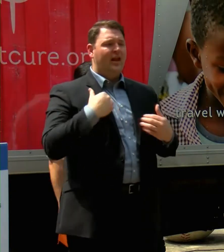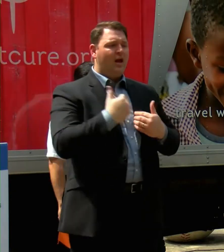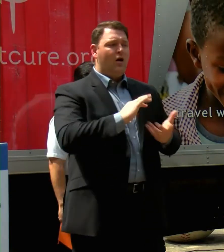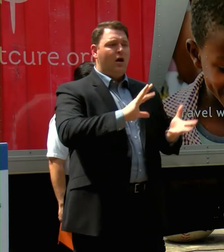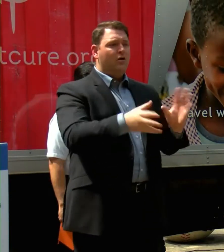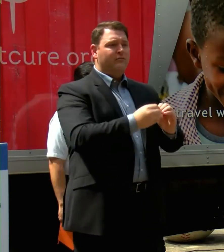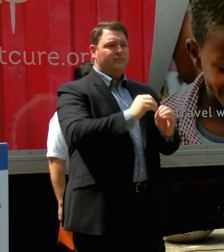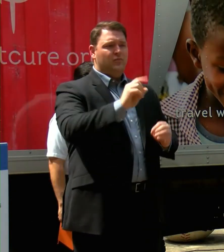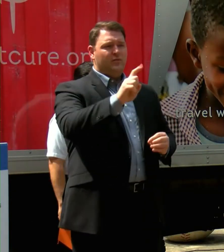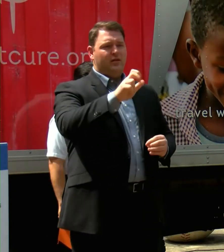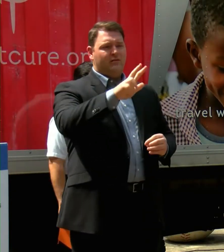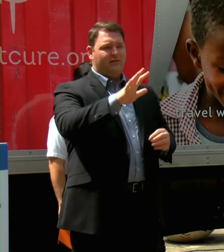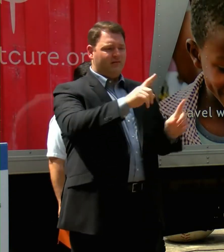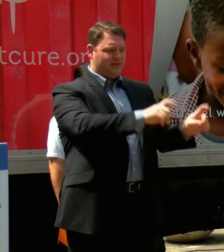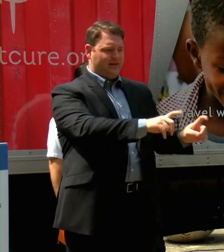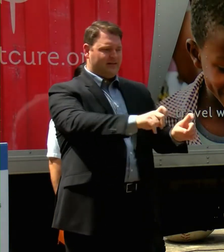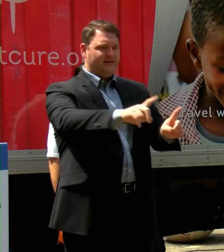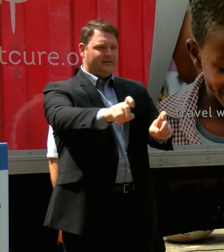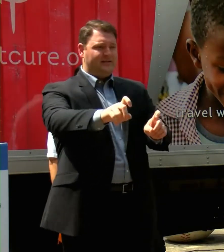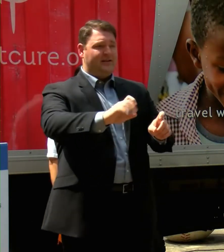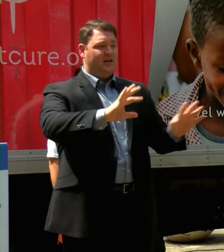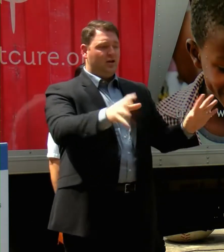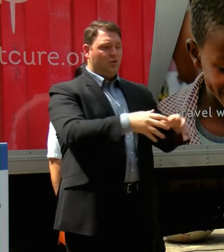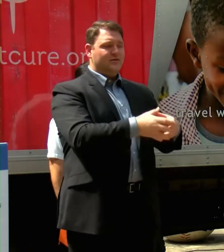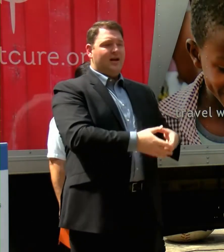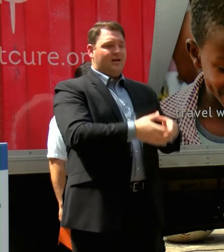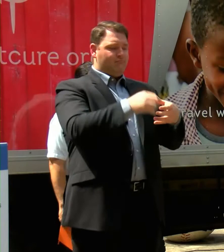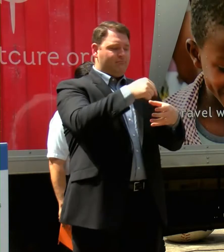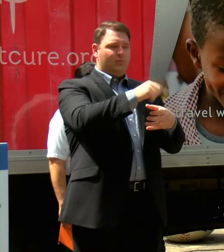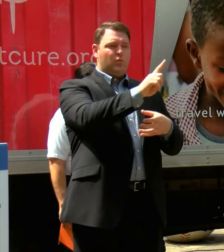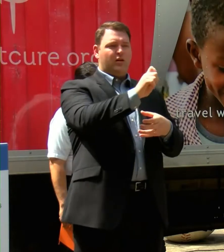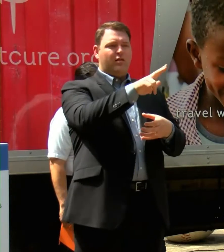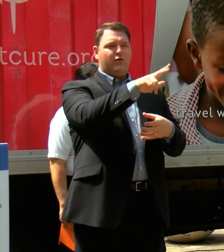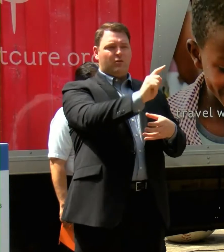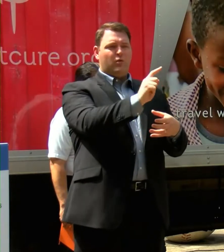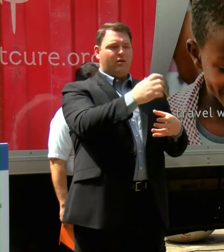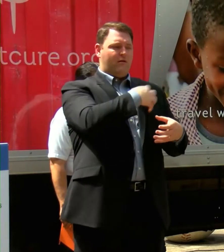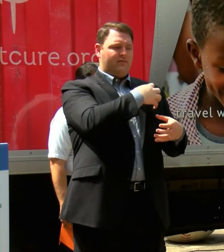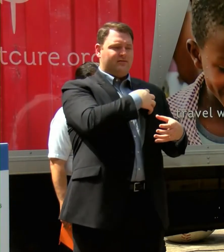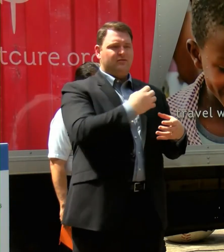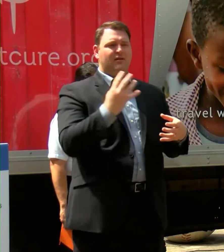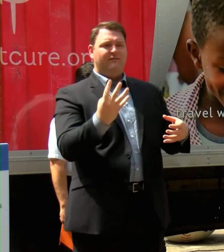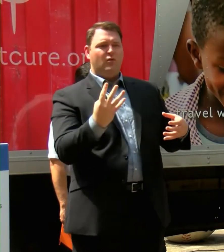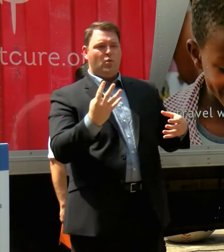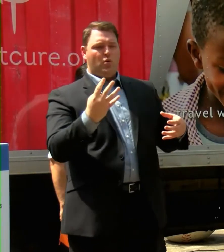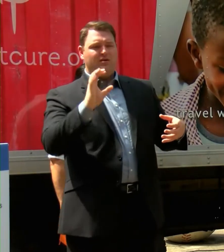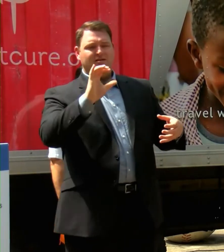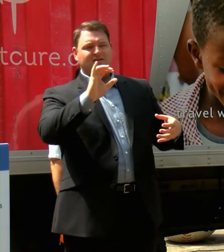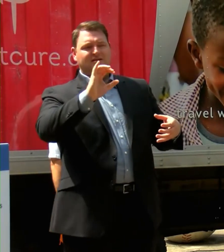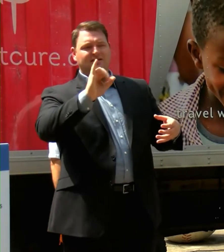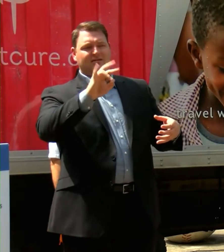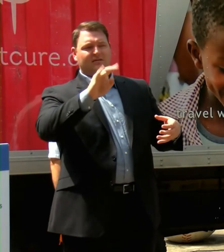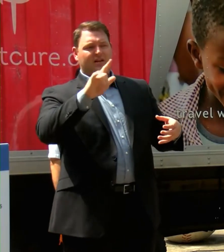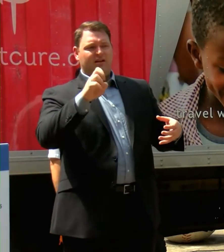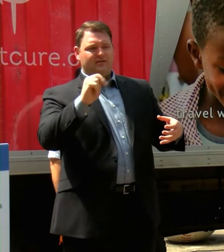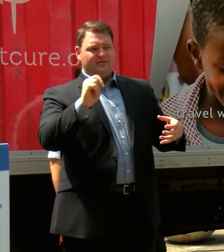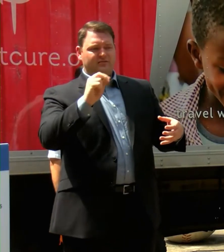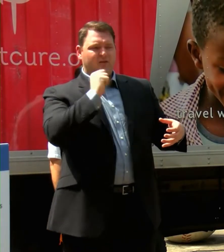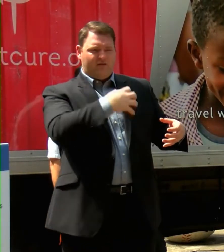135 tested. That includes 131 officers and 4 civilians. Of the 131 officers